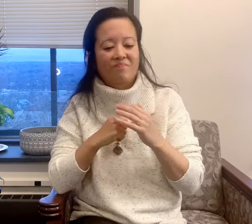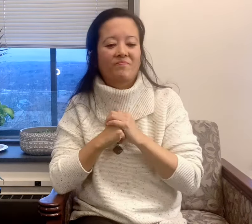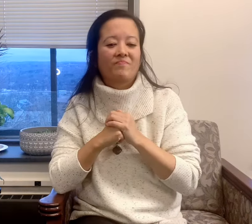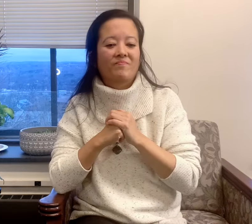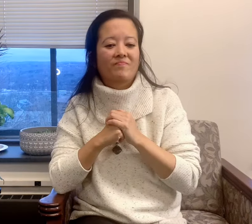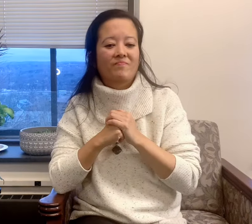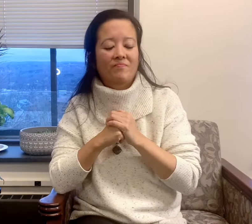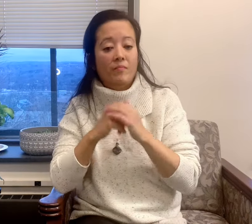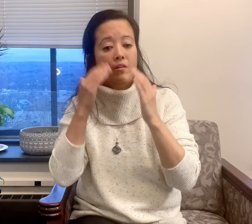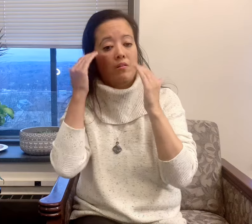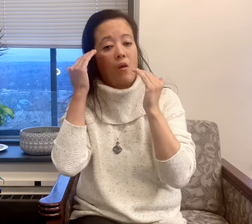we can teach you.